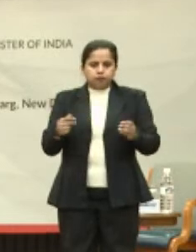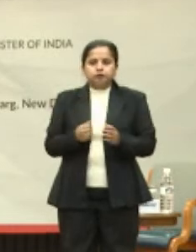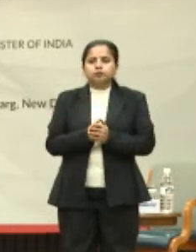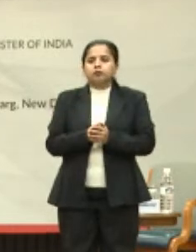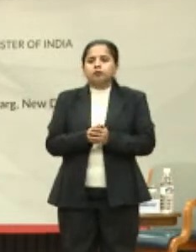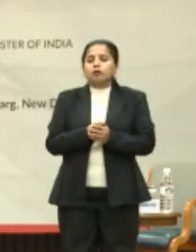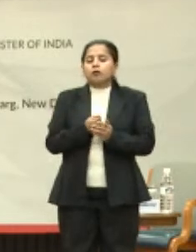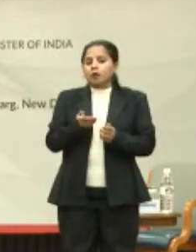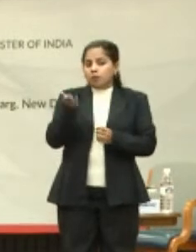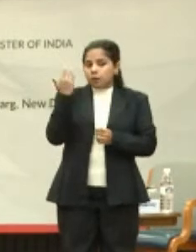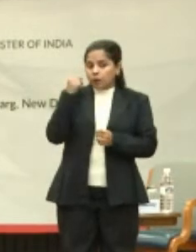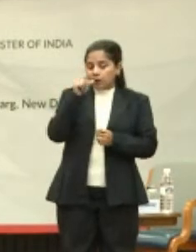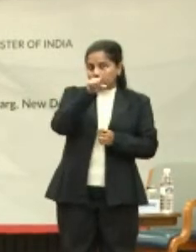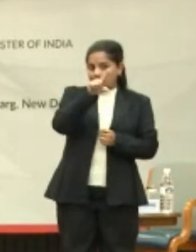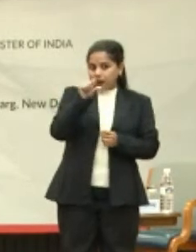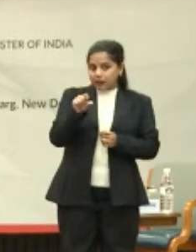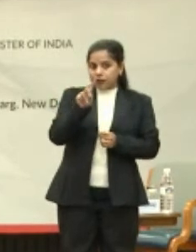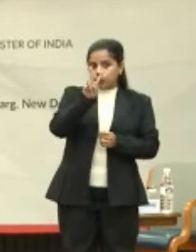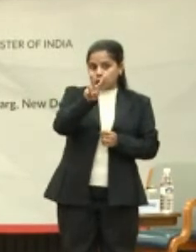formed in 1926,